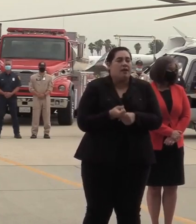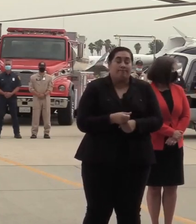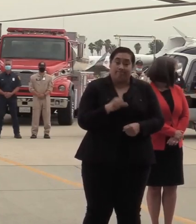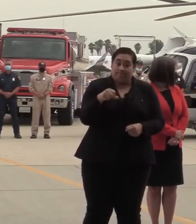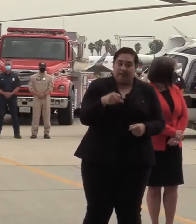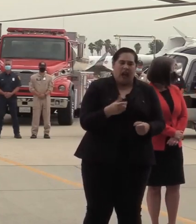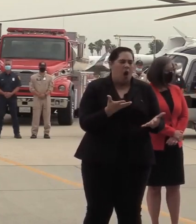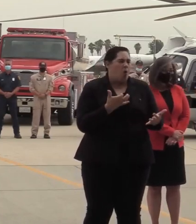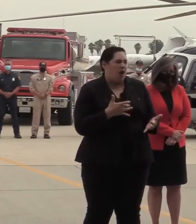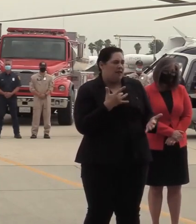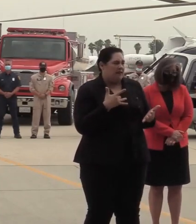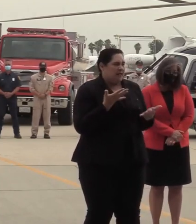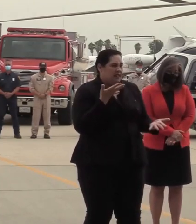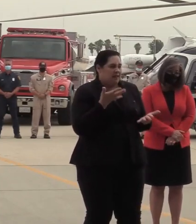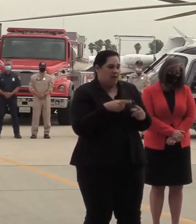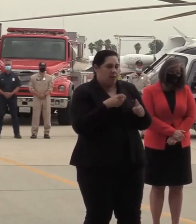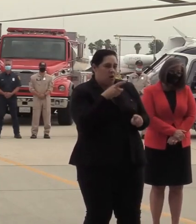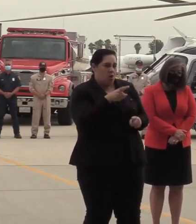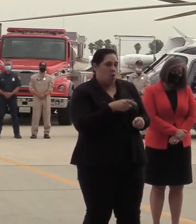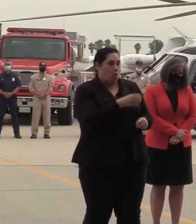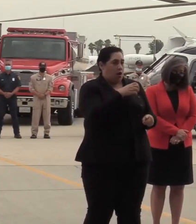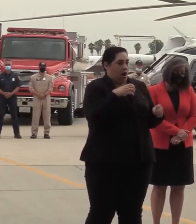Yes.